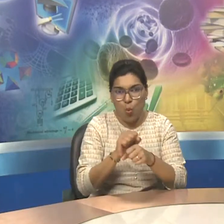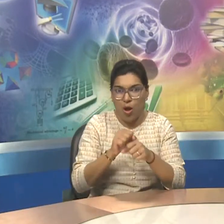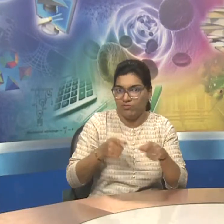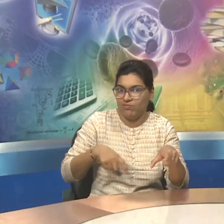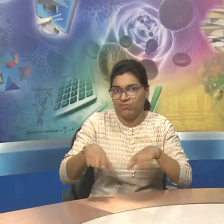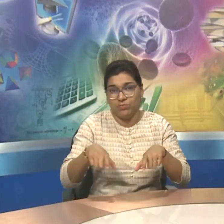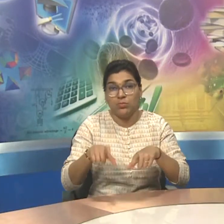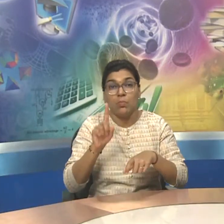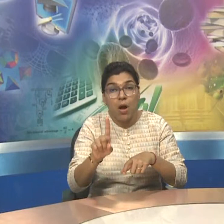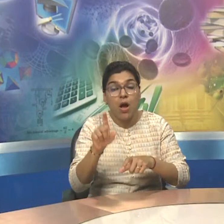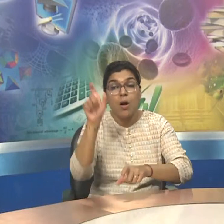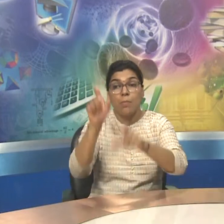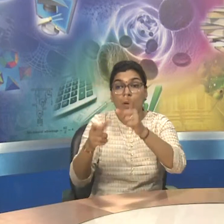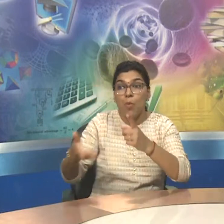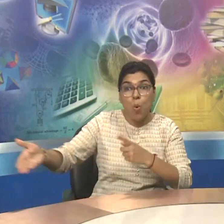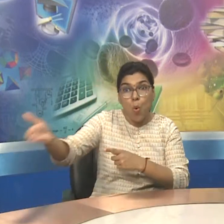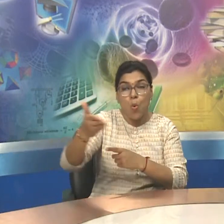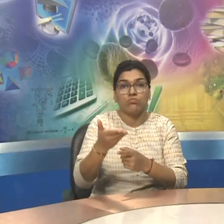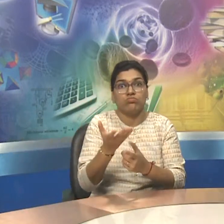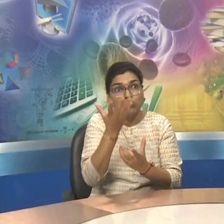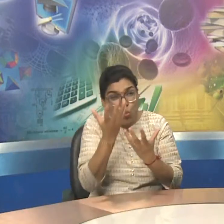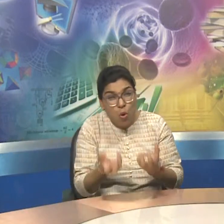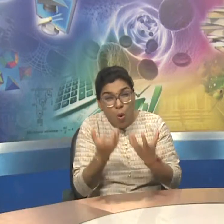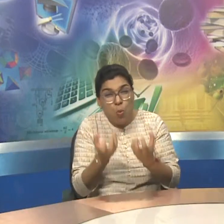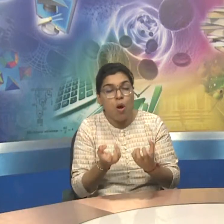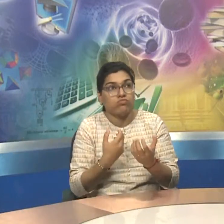is associated